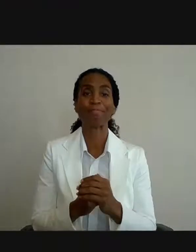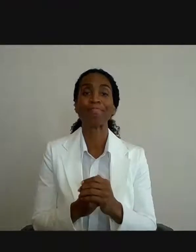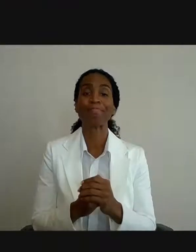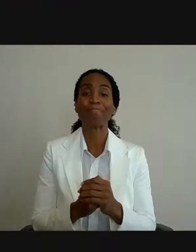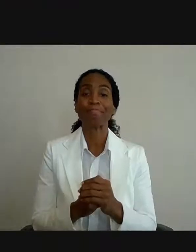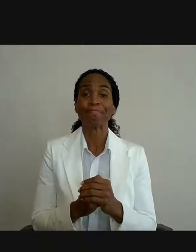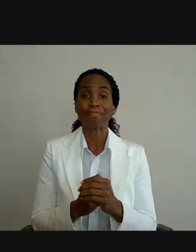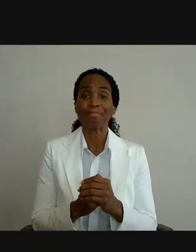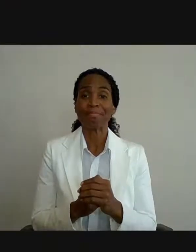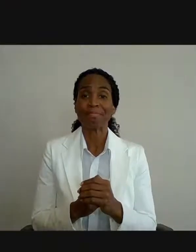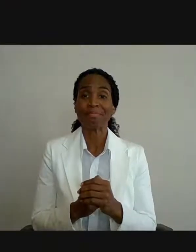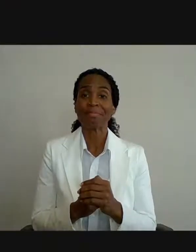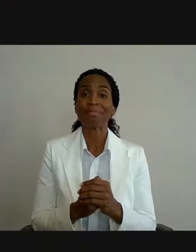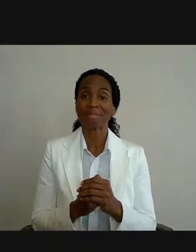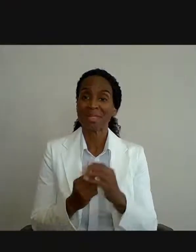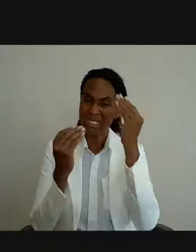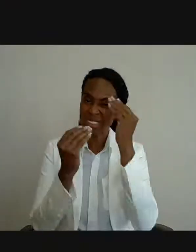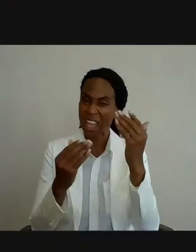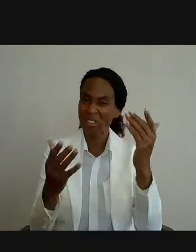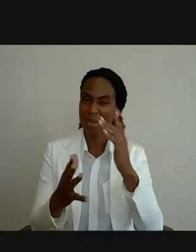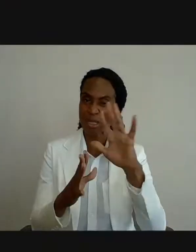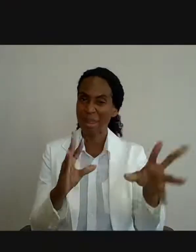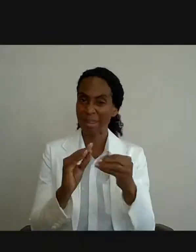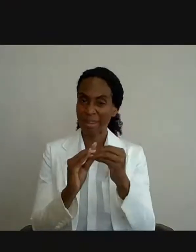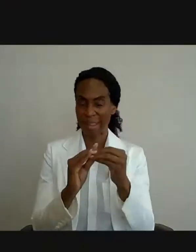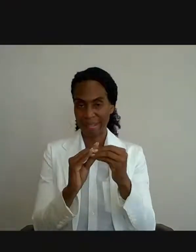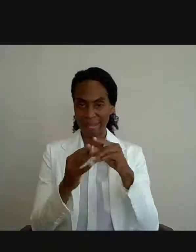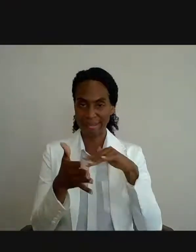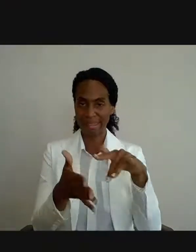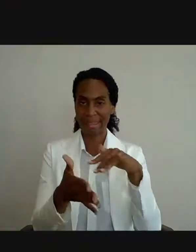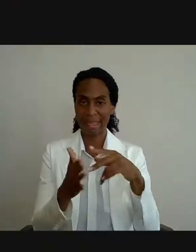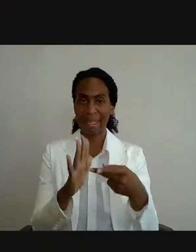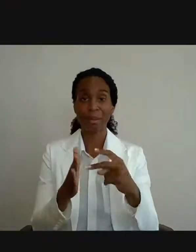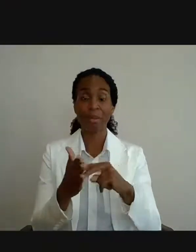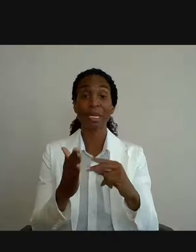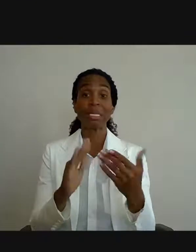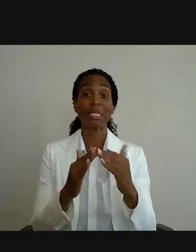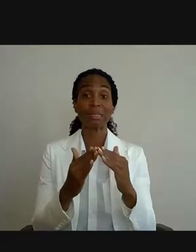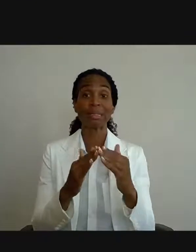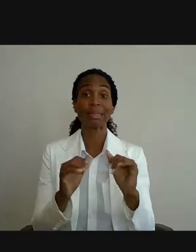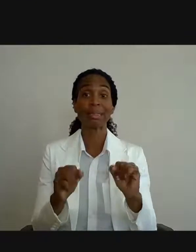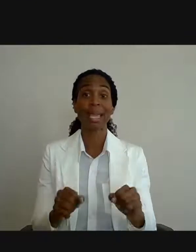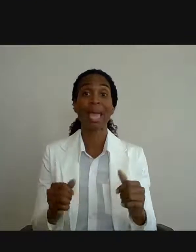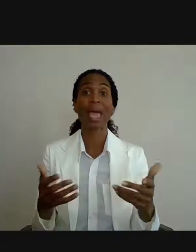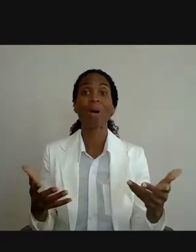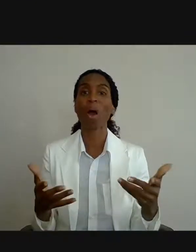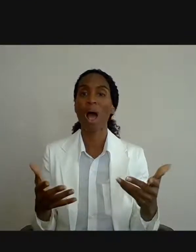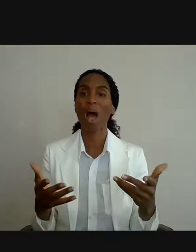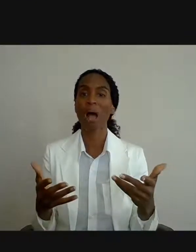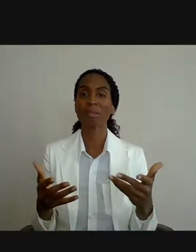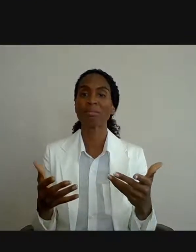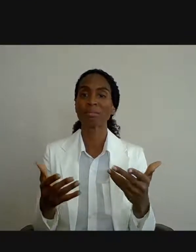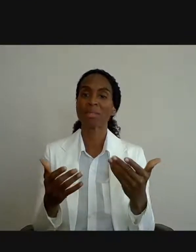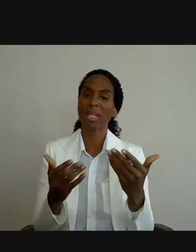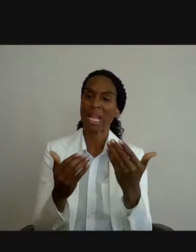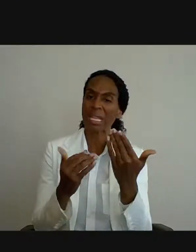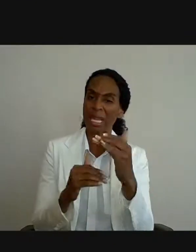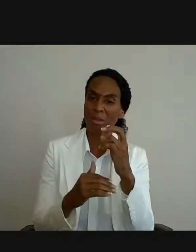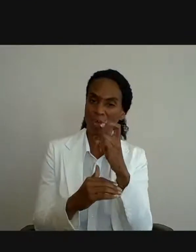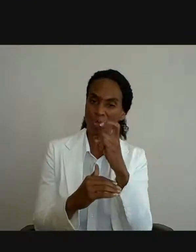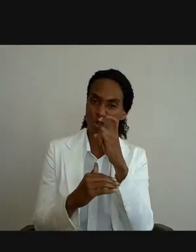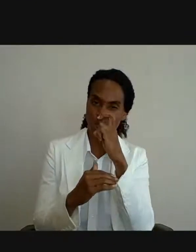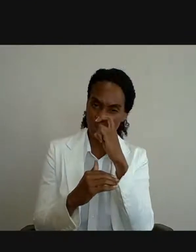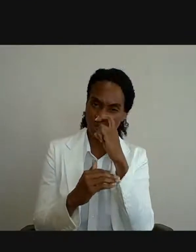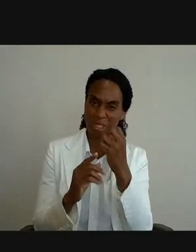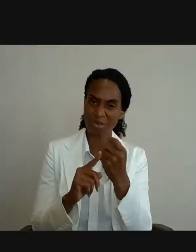at the data taken as a whole, it certainly indicates the city is able to loosen the restrictions safely, and